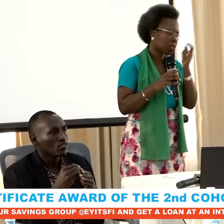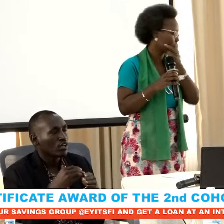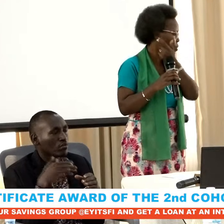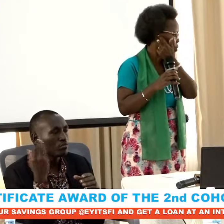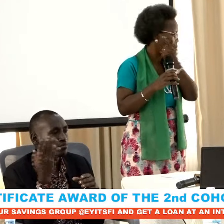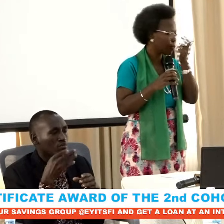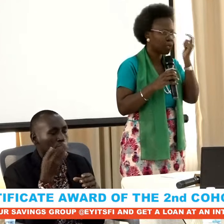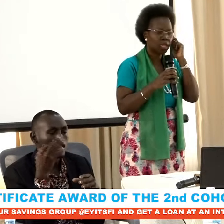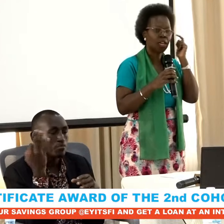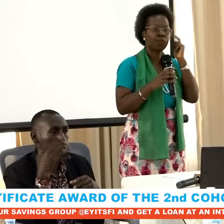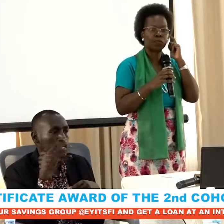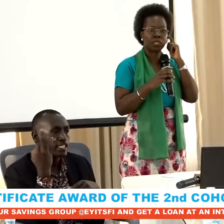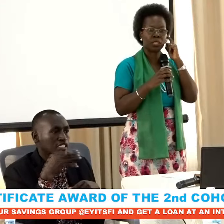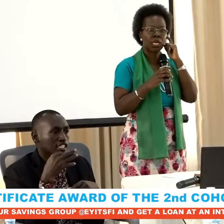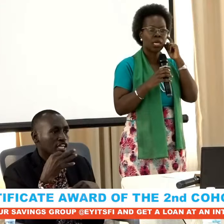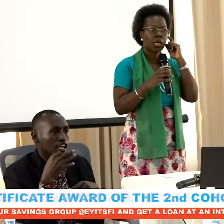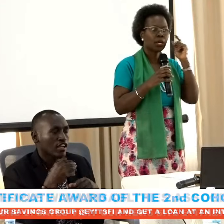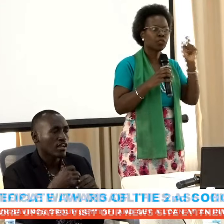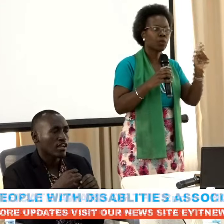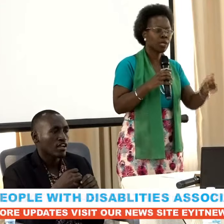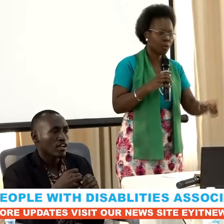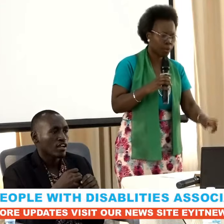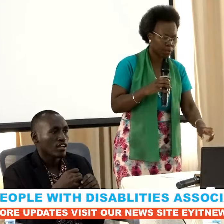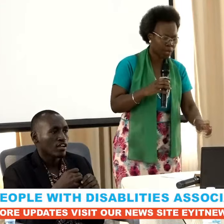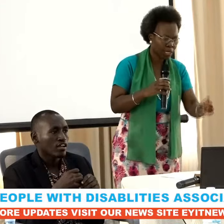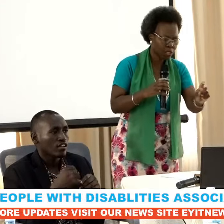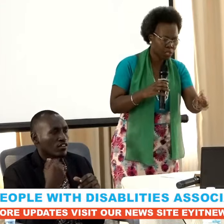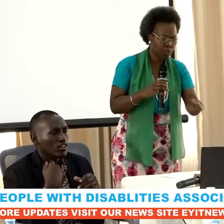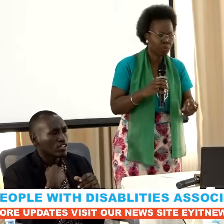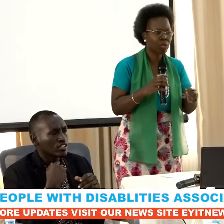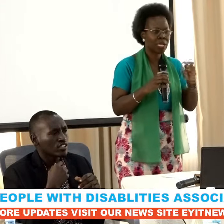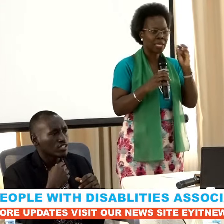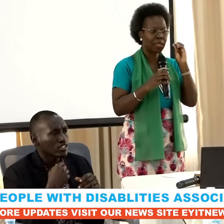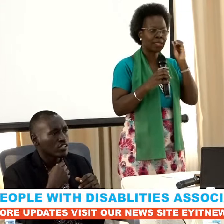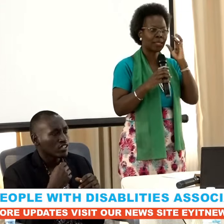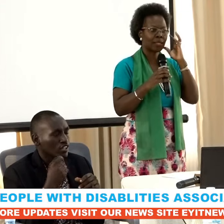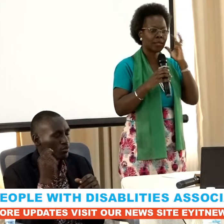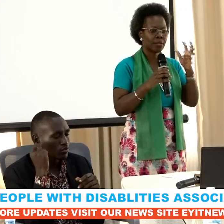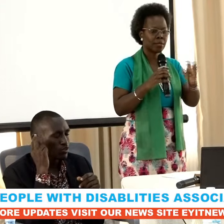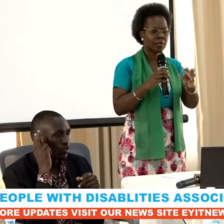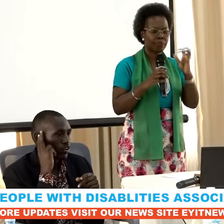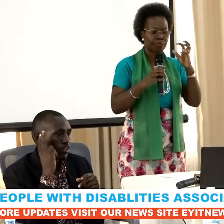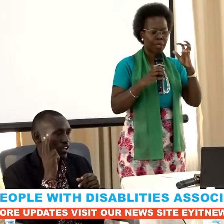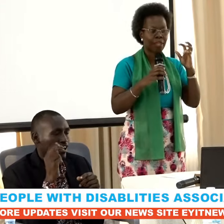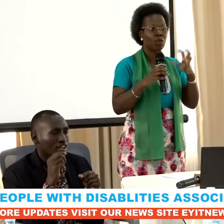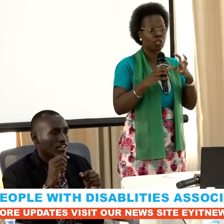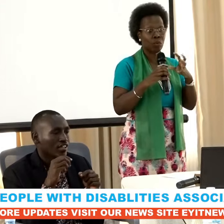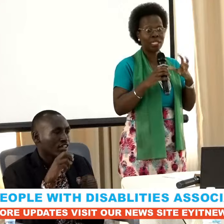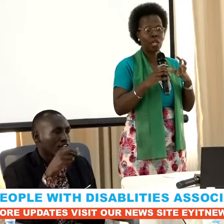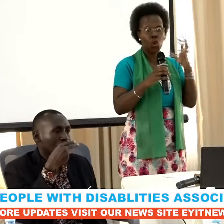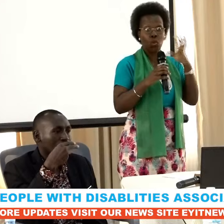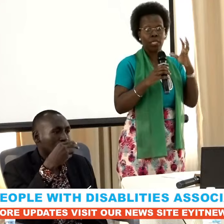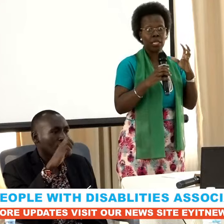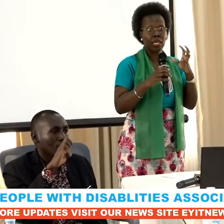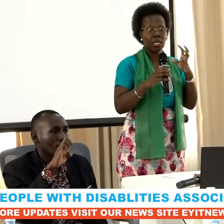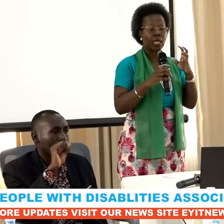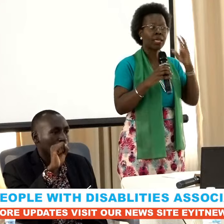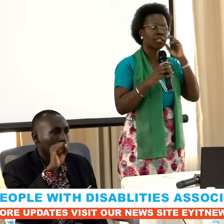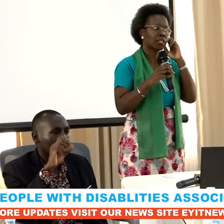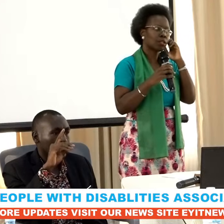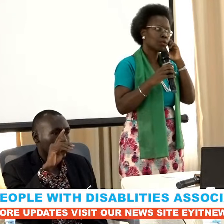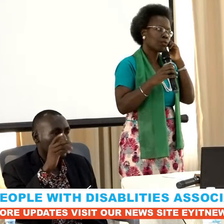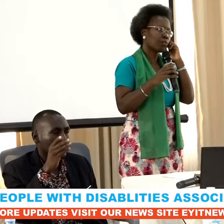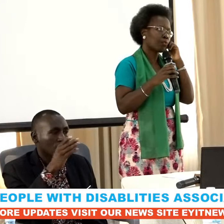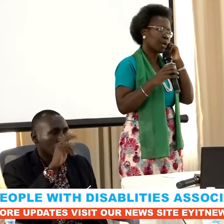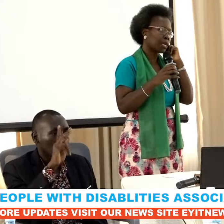put these earphones. And so when I just put on it, the noise was a lot. And I